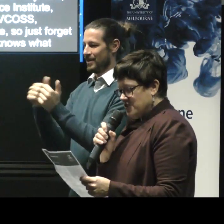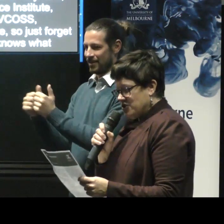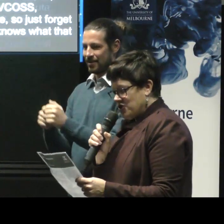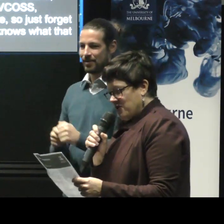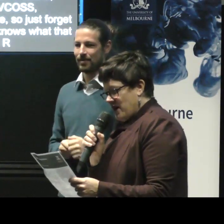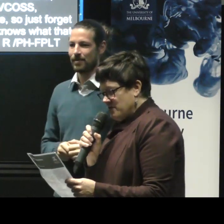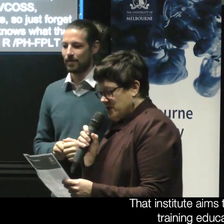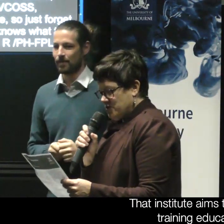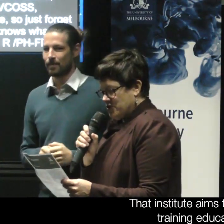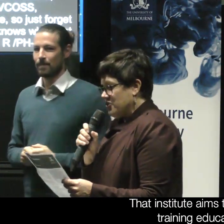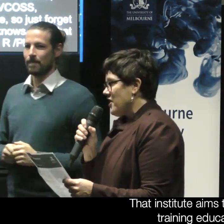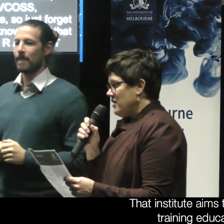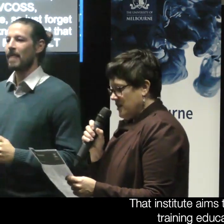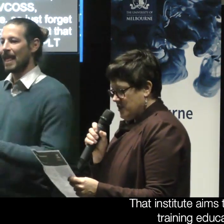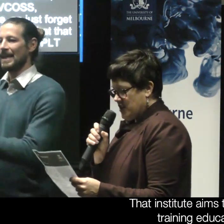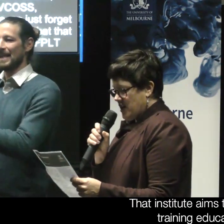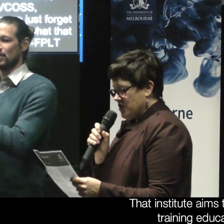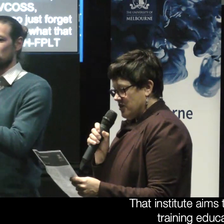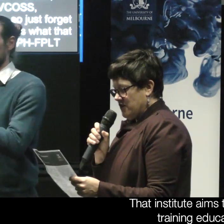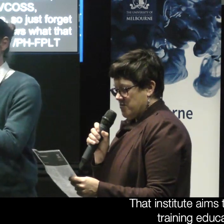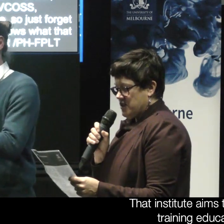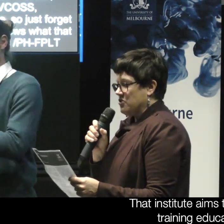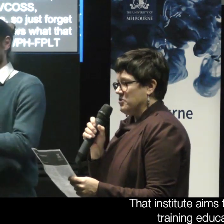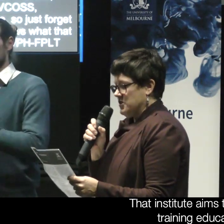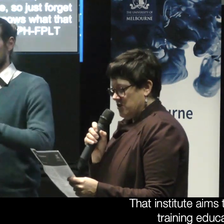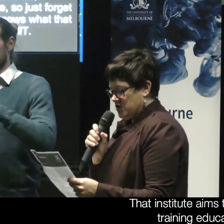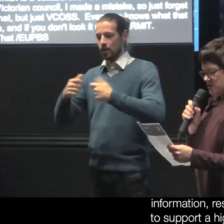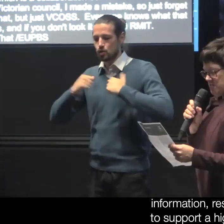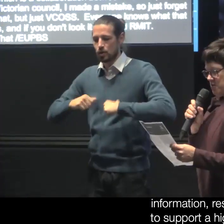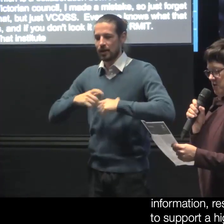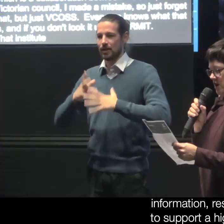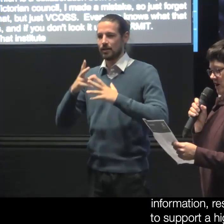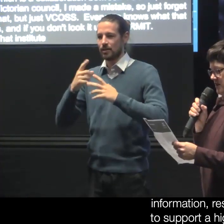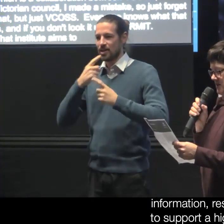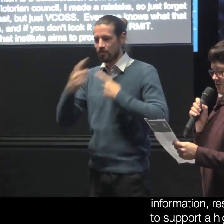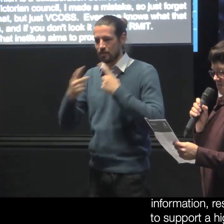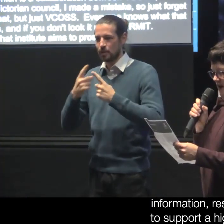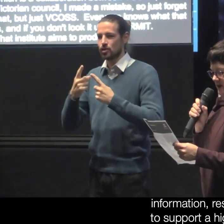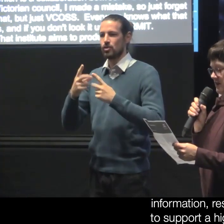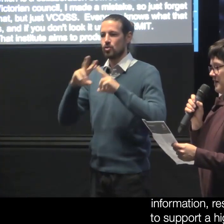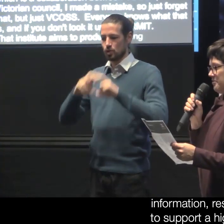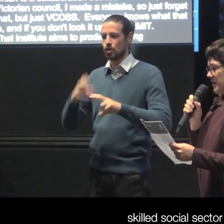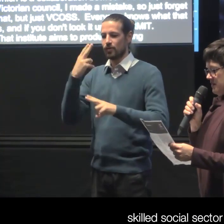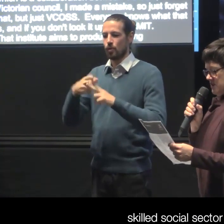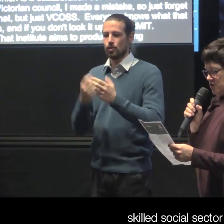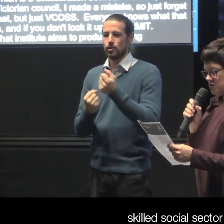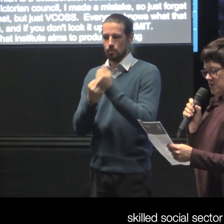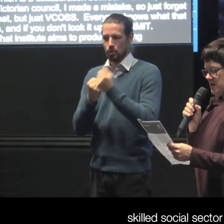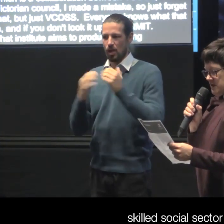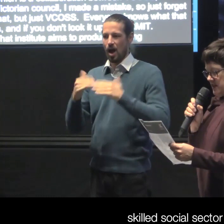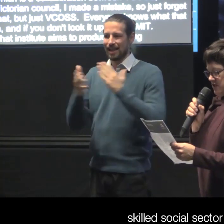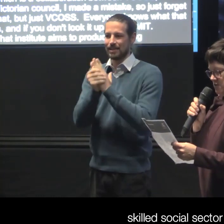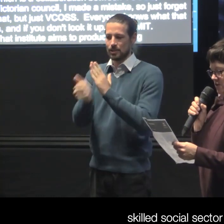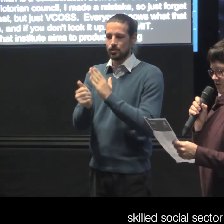that institute aims to produce training, education, information, research to support a highly skilled, paid and unpaid